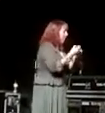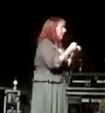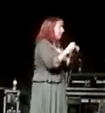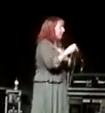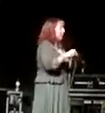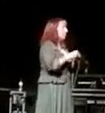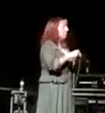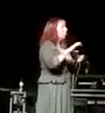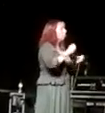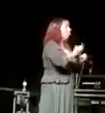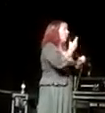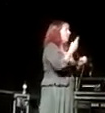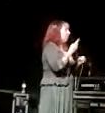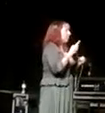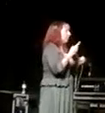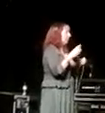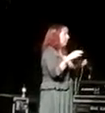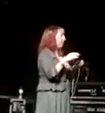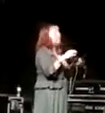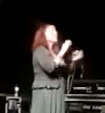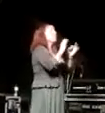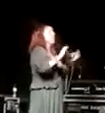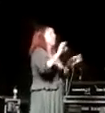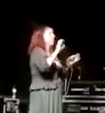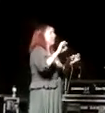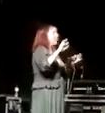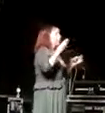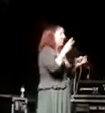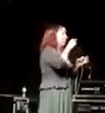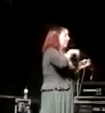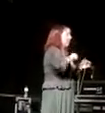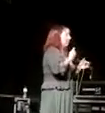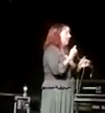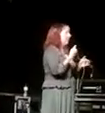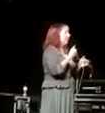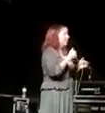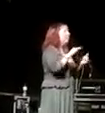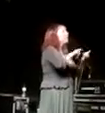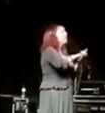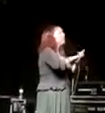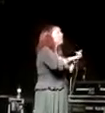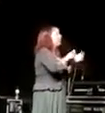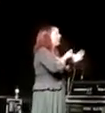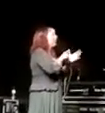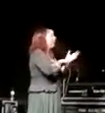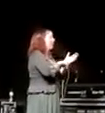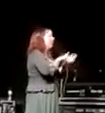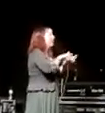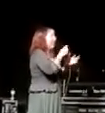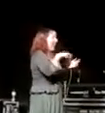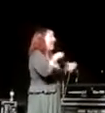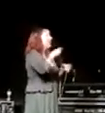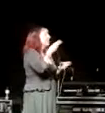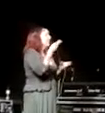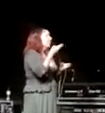And the gold medal winner and champion speciality beer for 2014, Saltair Triple Chocoholic.